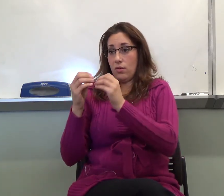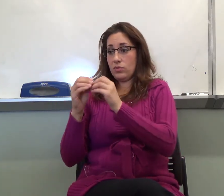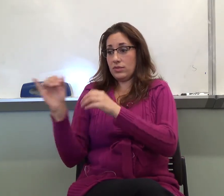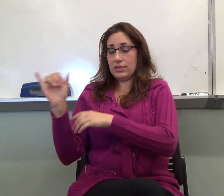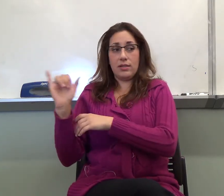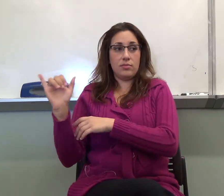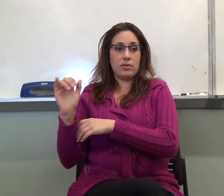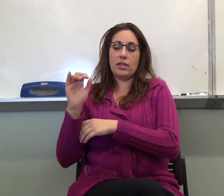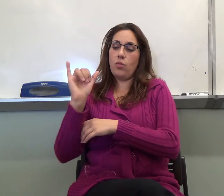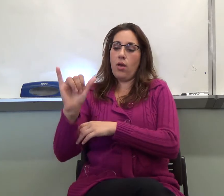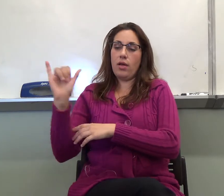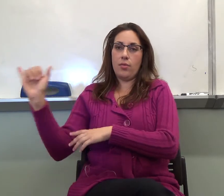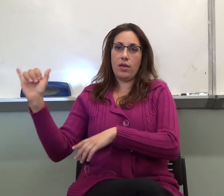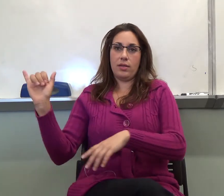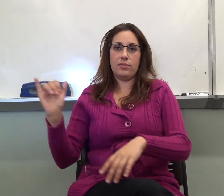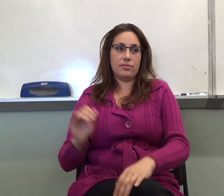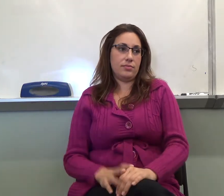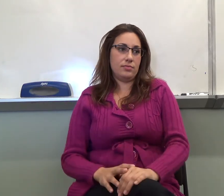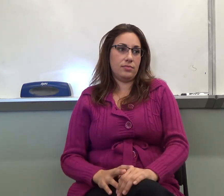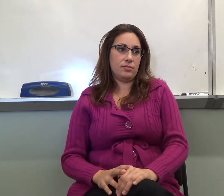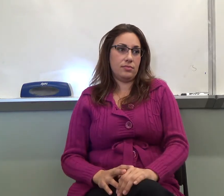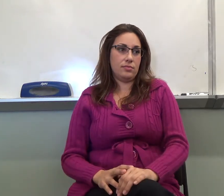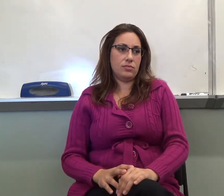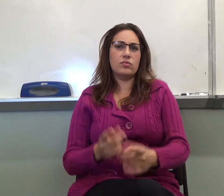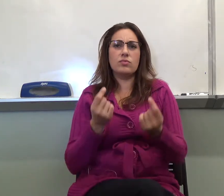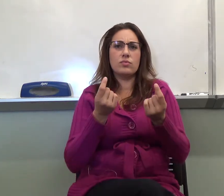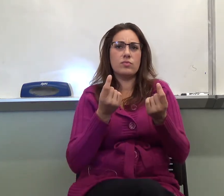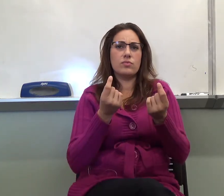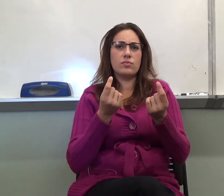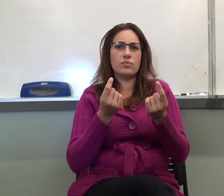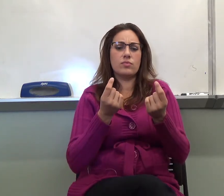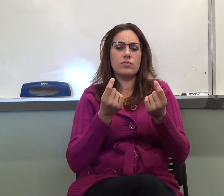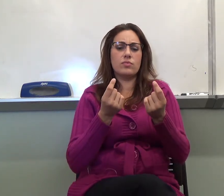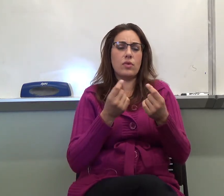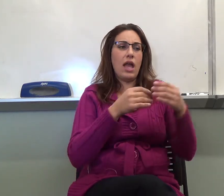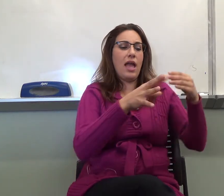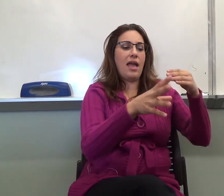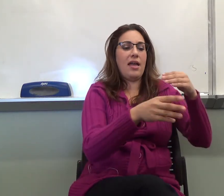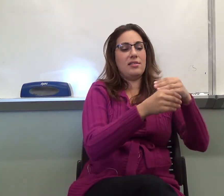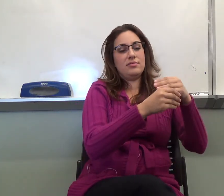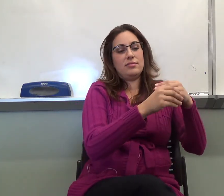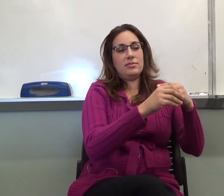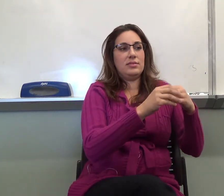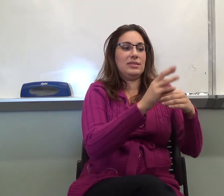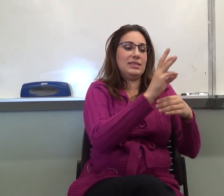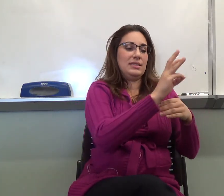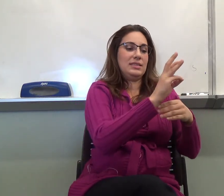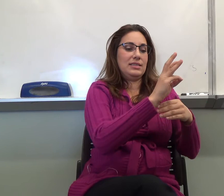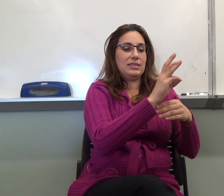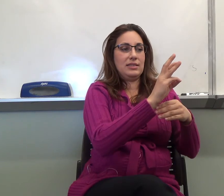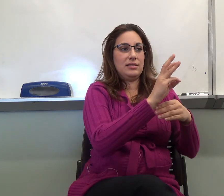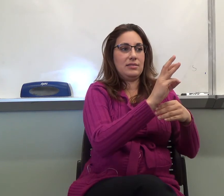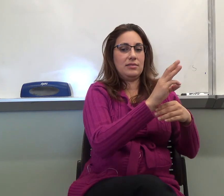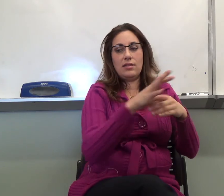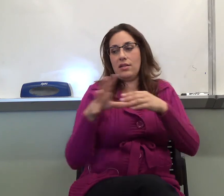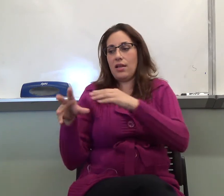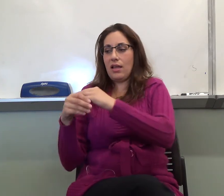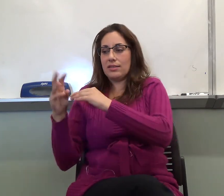y's in them. So you simply add 6 to 3, that gives you 9, minus 8y. Here you